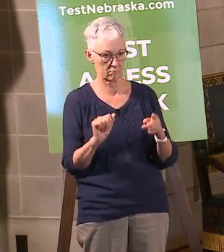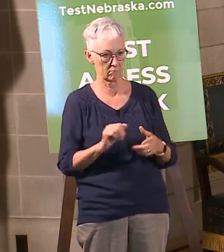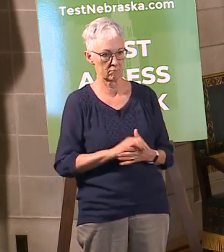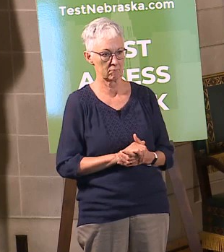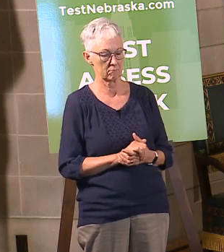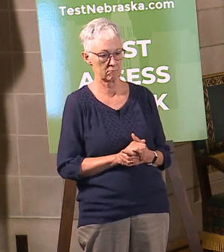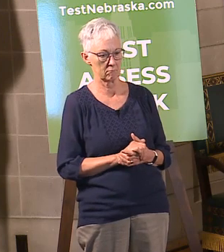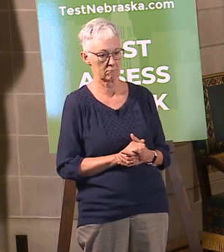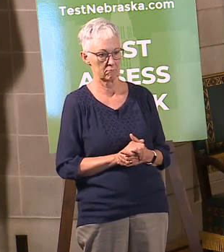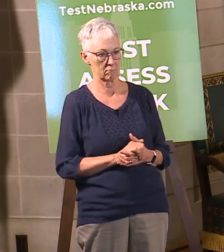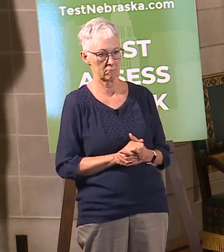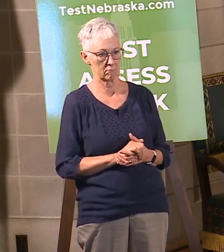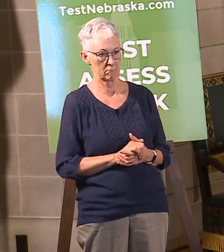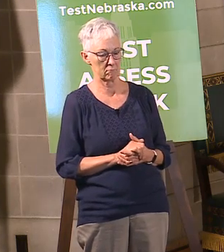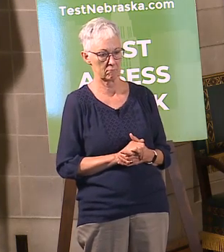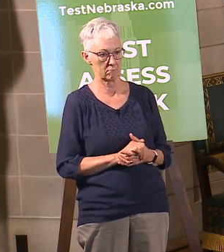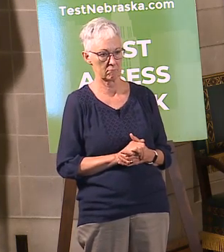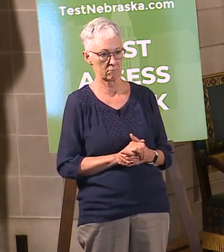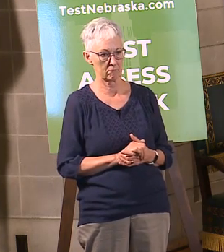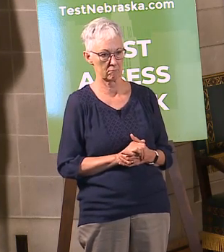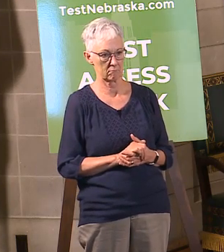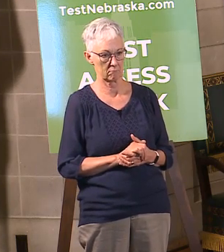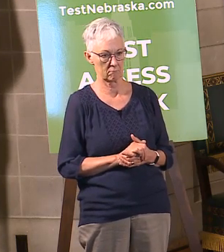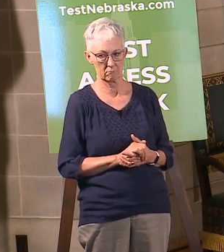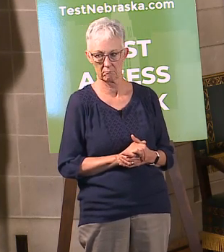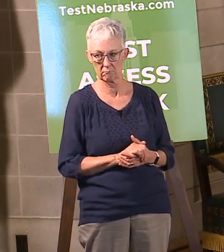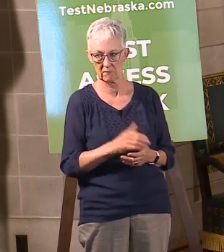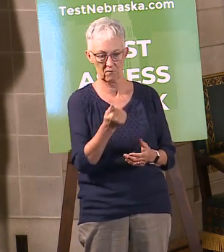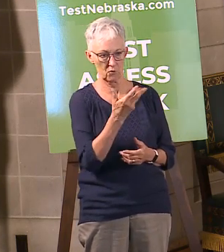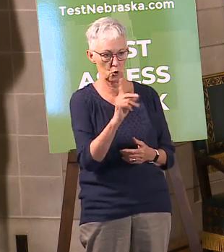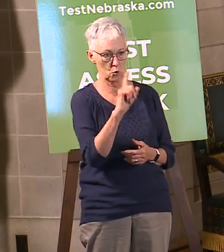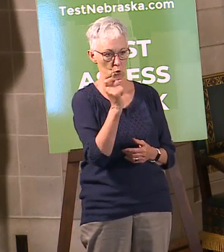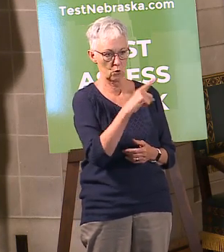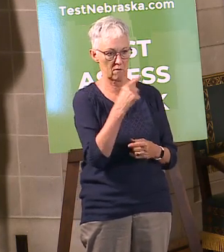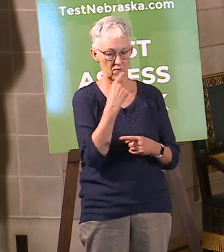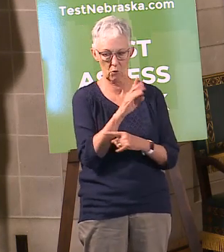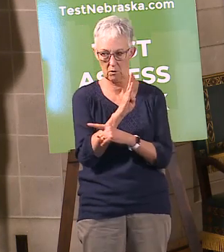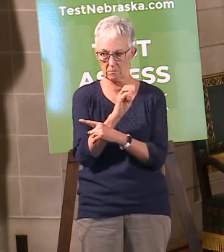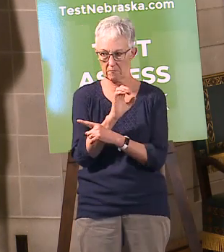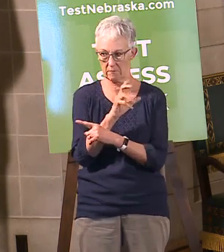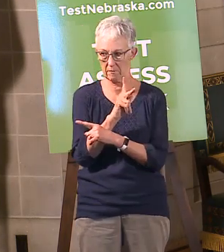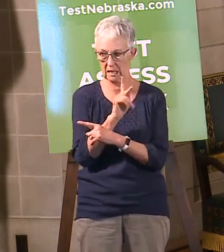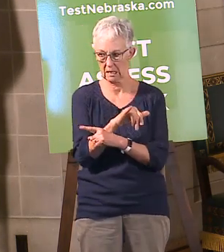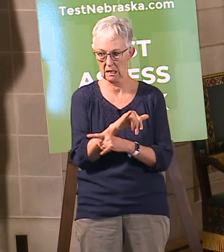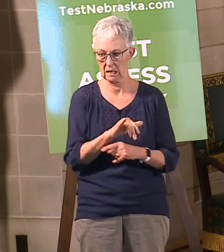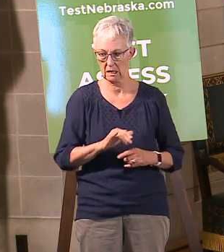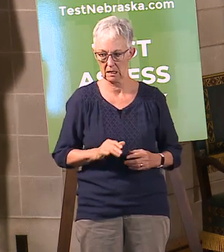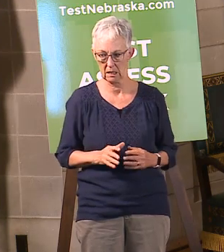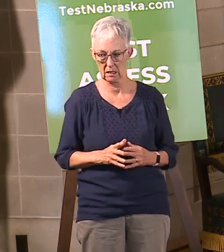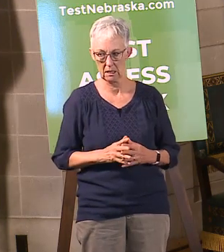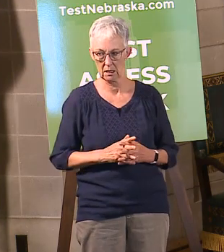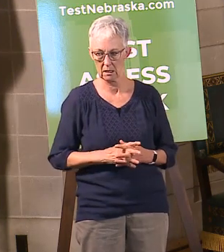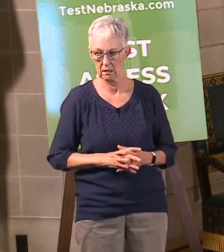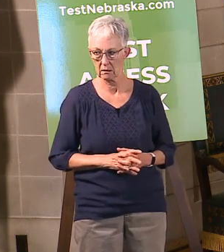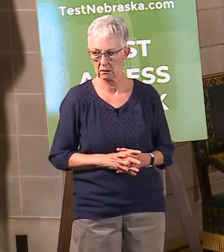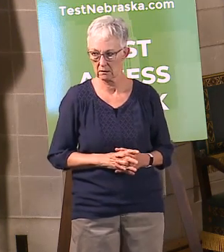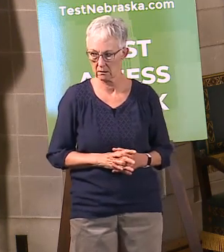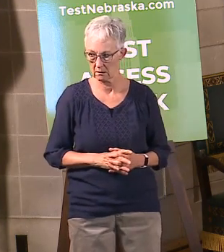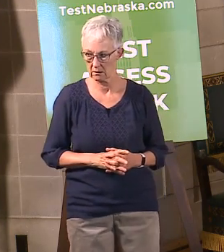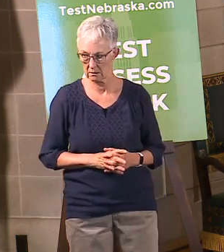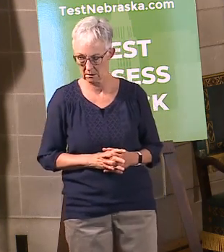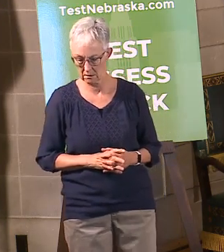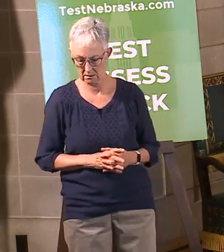I have a question or a couple questions for Becky. Becky, would you come up, please? Martha's got questions, and just a reminder again, please repeat Martha's